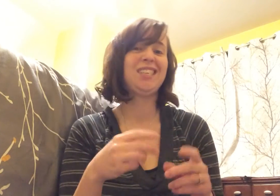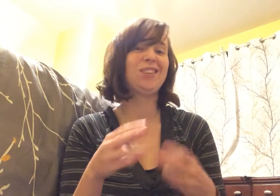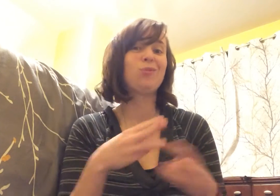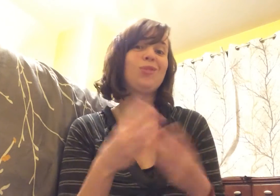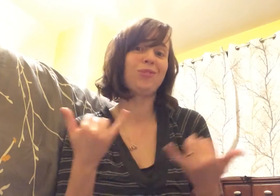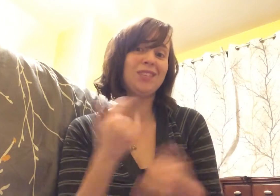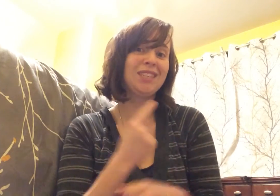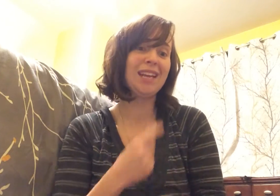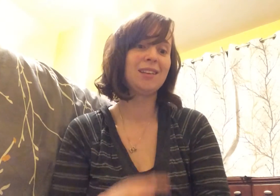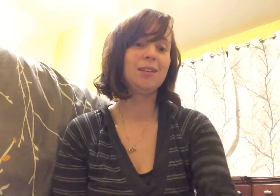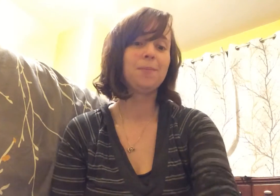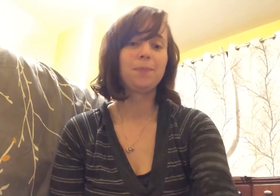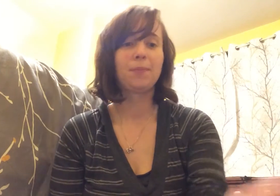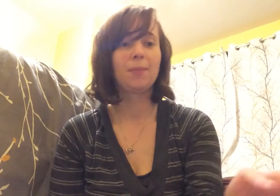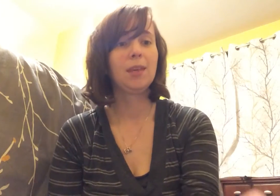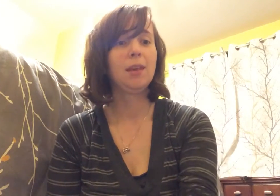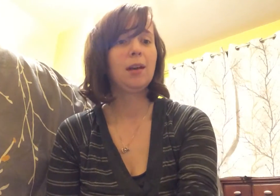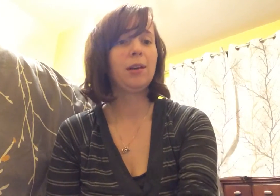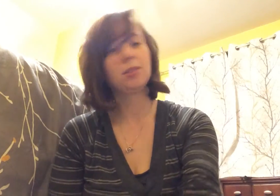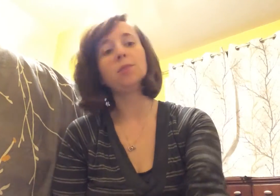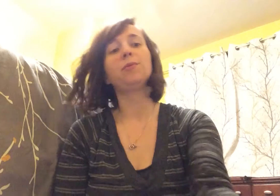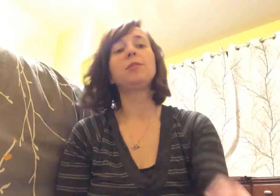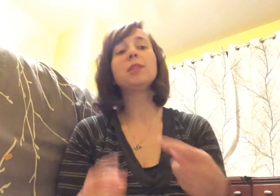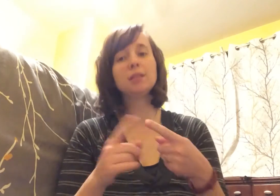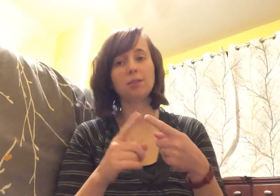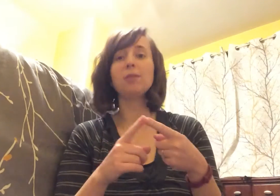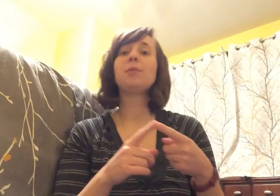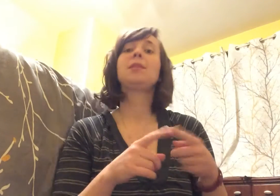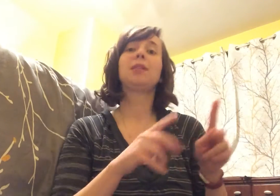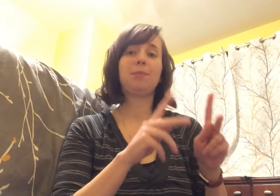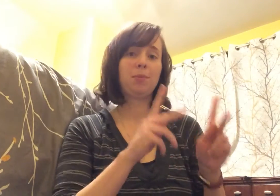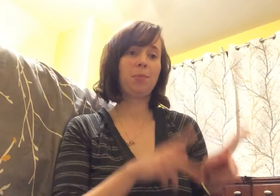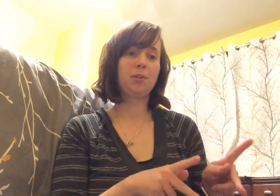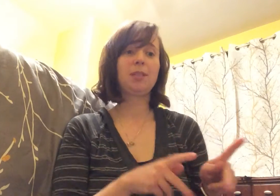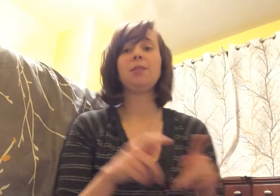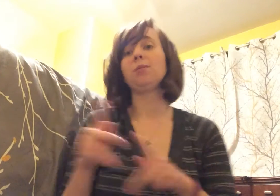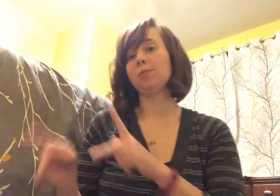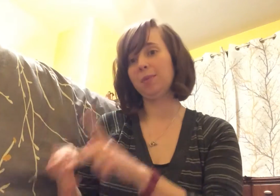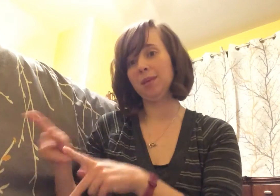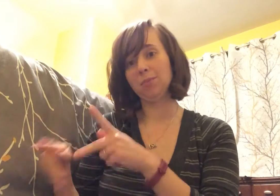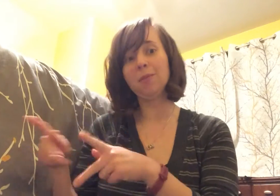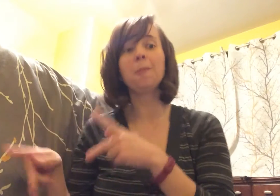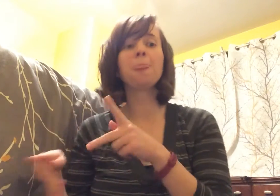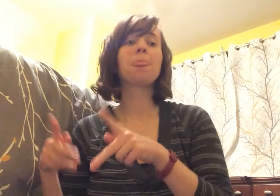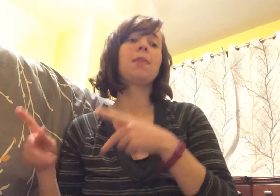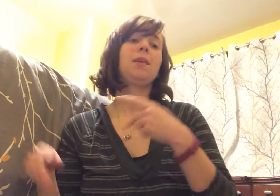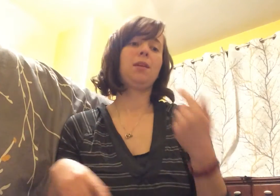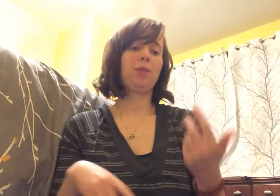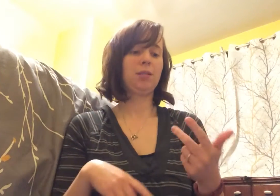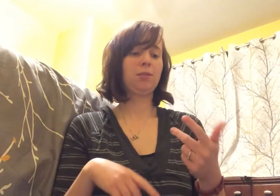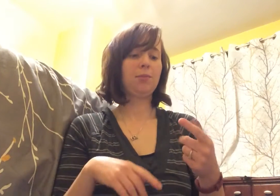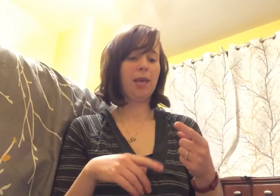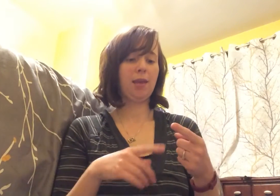in our world for today. All right, so first get started with type of person or people. All right, so we